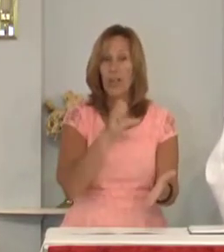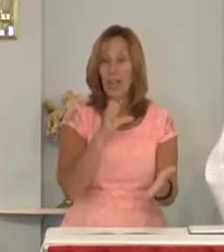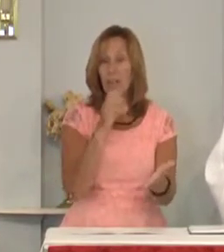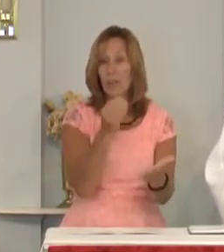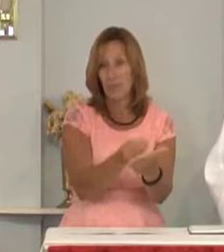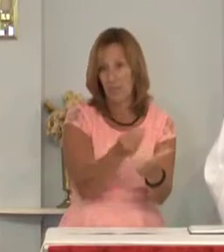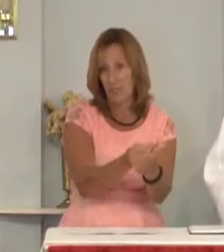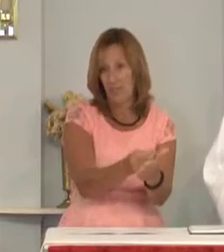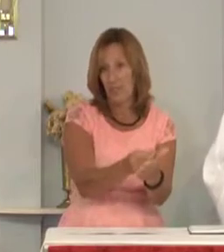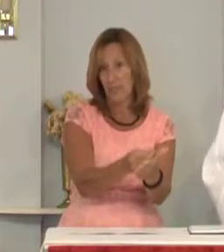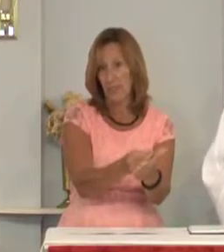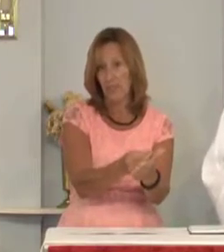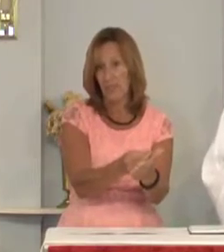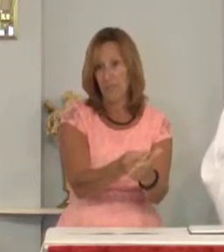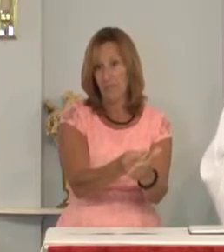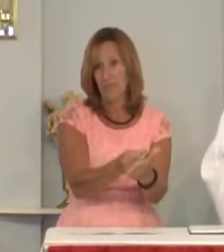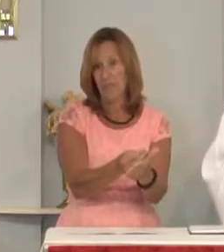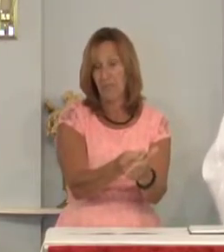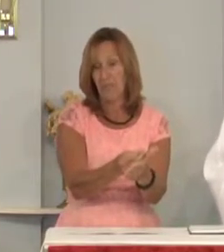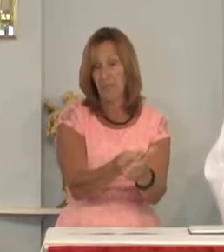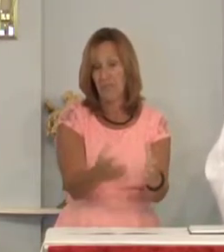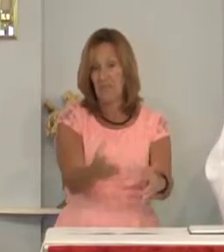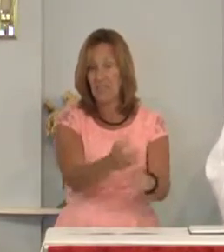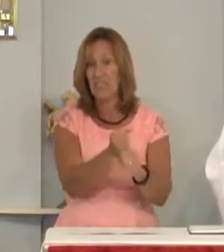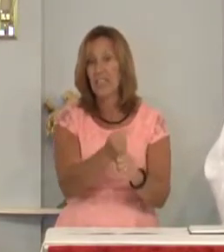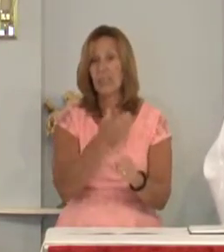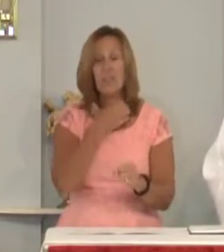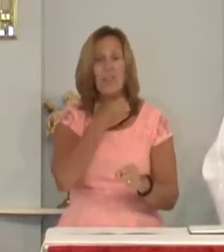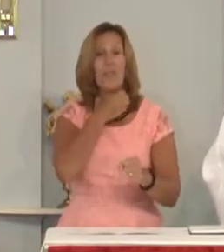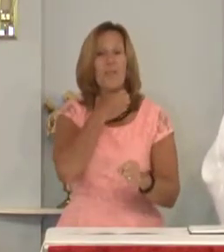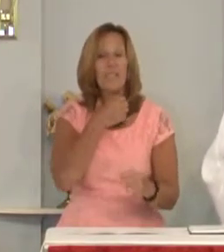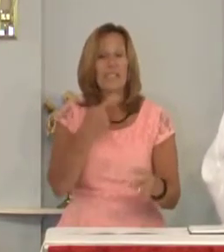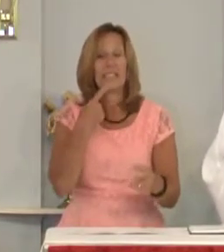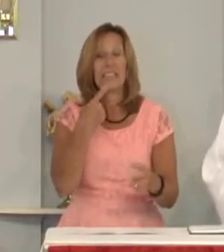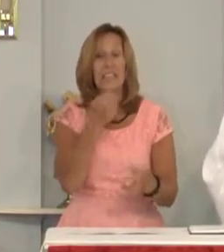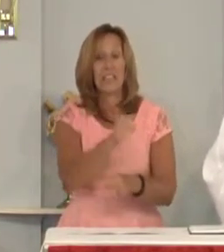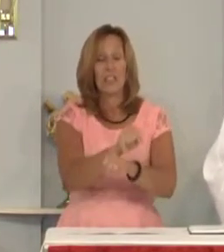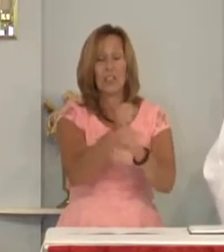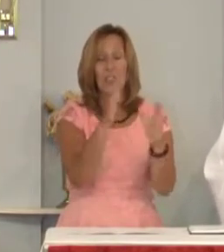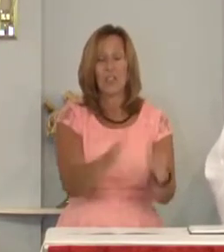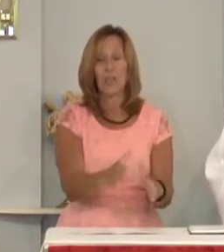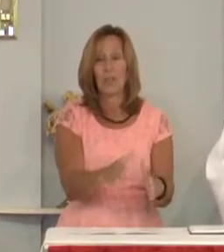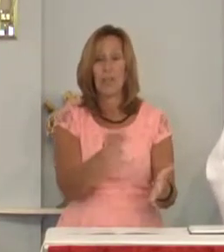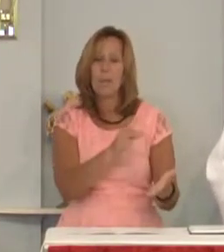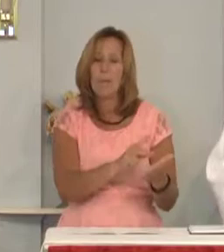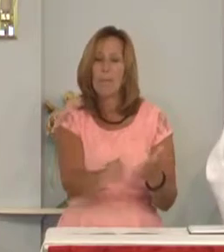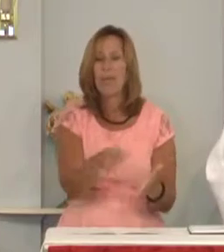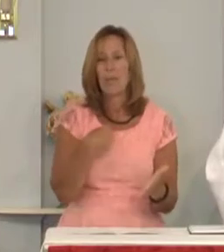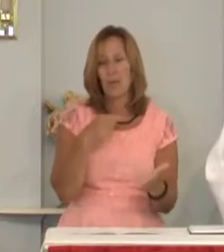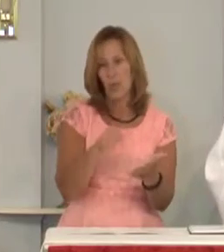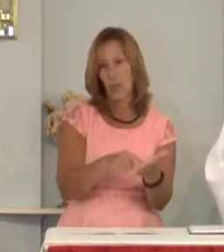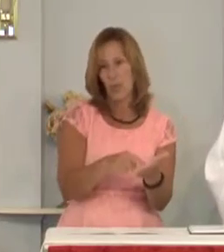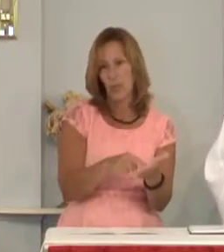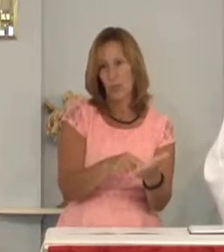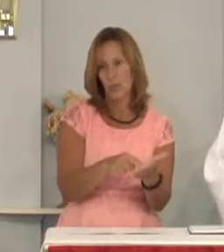denarii. And seizing him by the throat, he said, Pay what you owe.